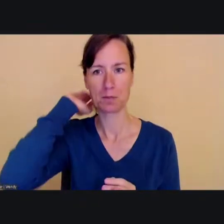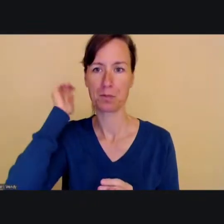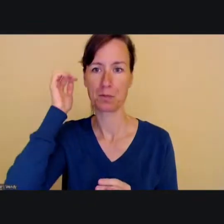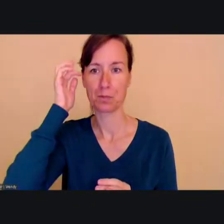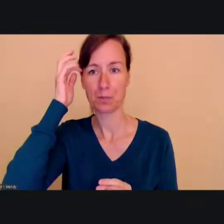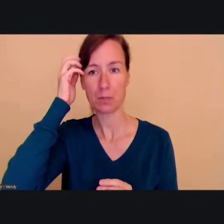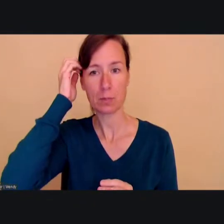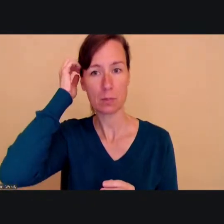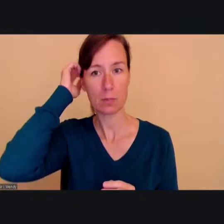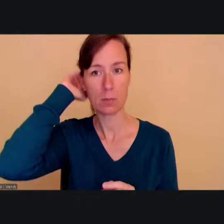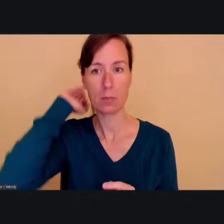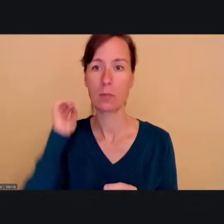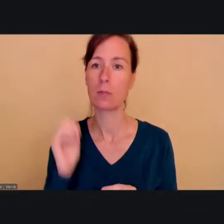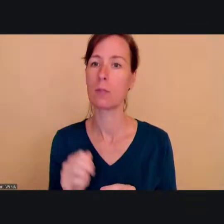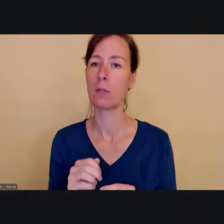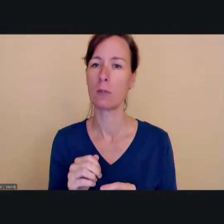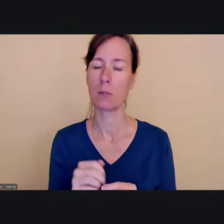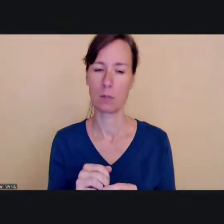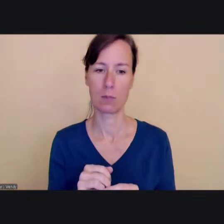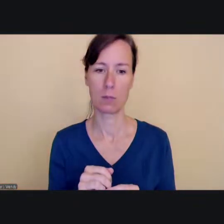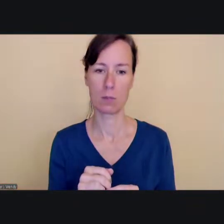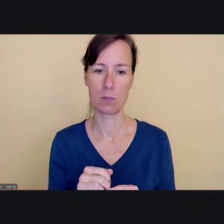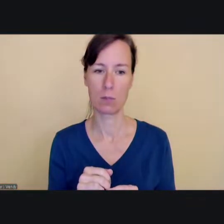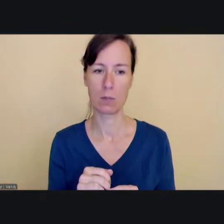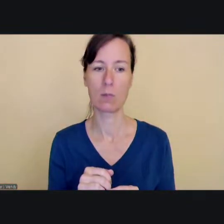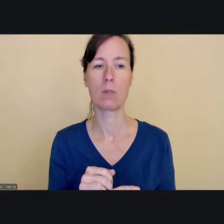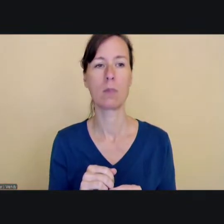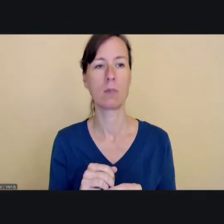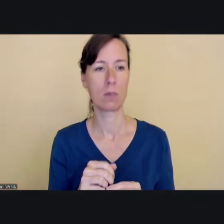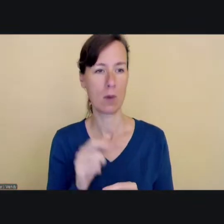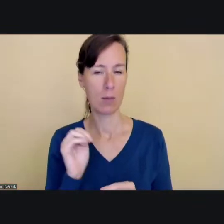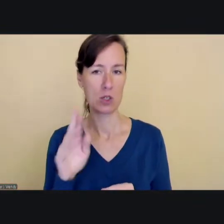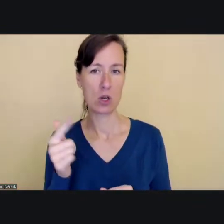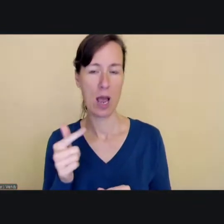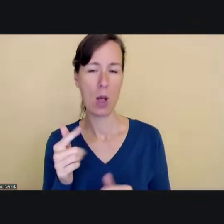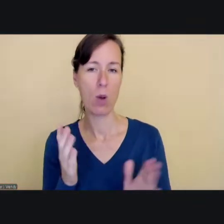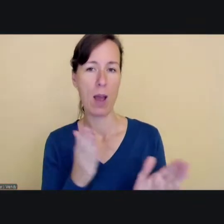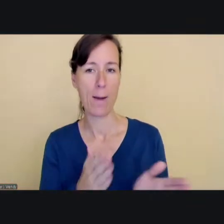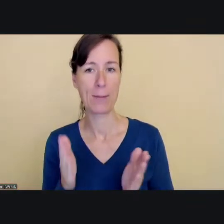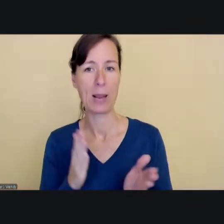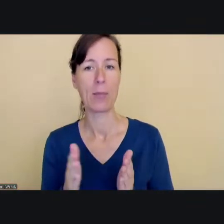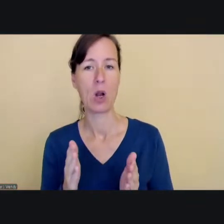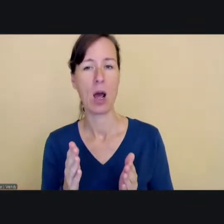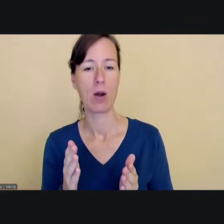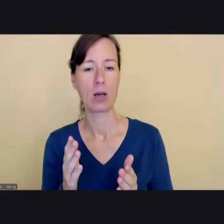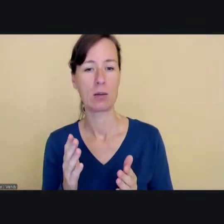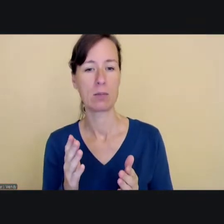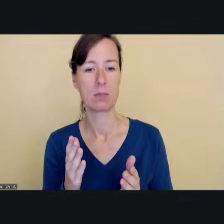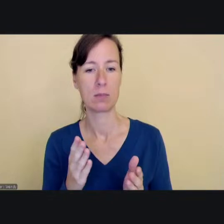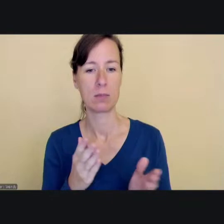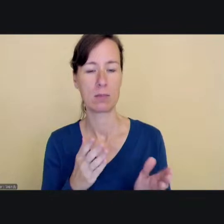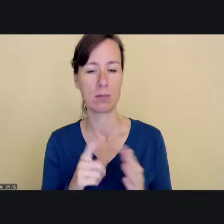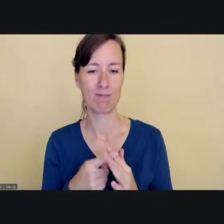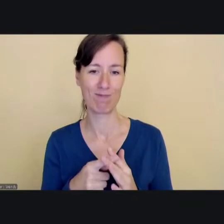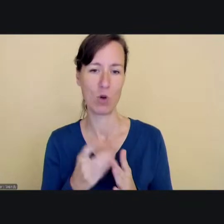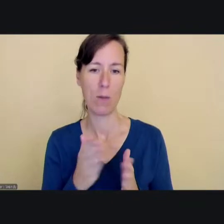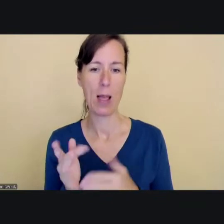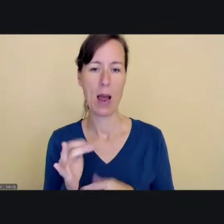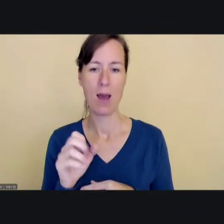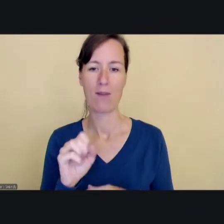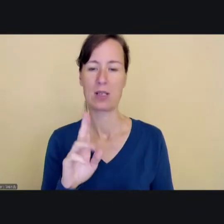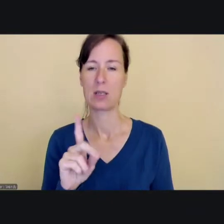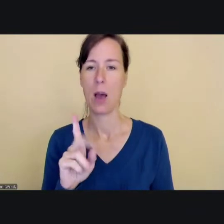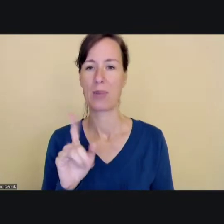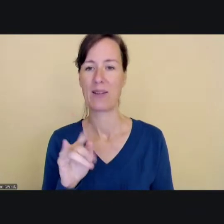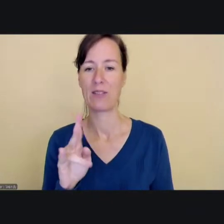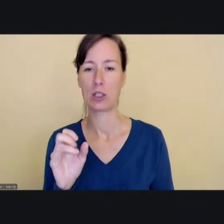preliminary plan of subdivision, from what I've been updated, is still on par with the 4 to 6 weeks. So as soon as